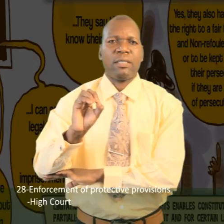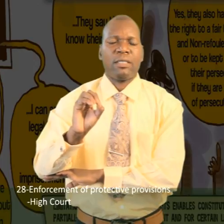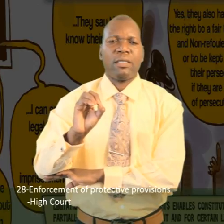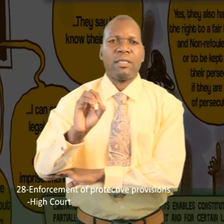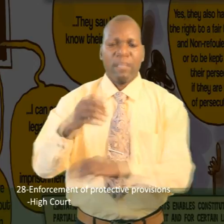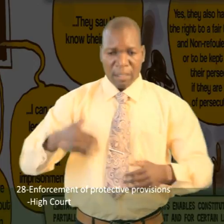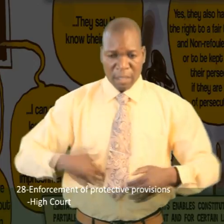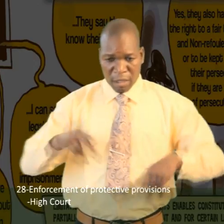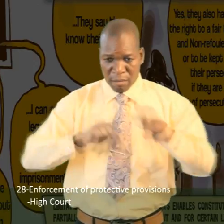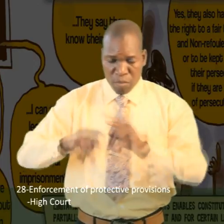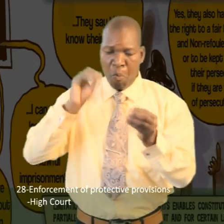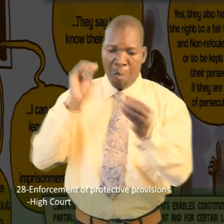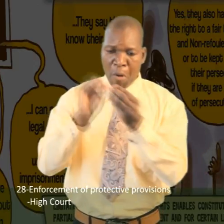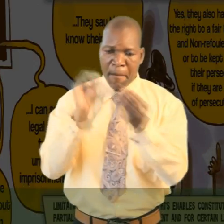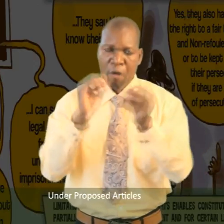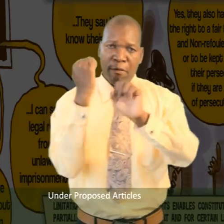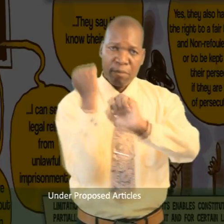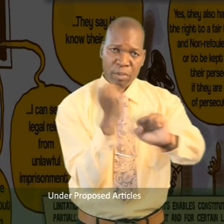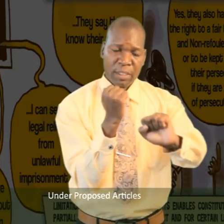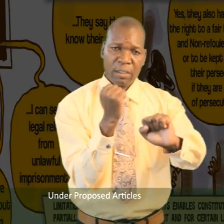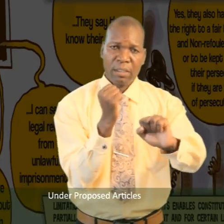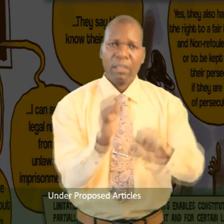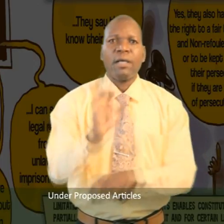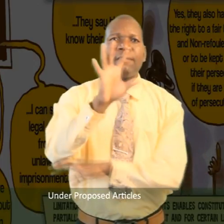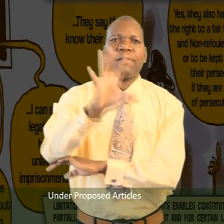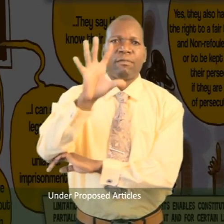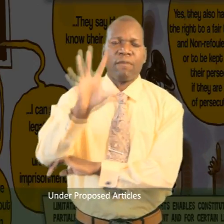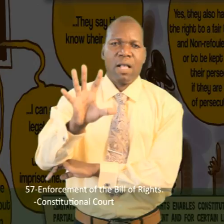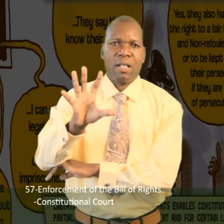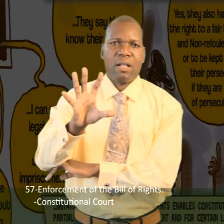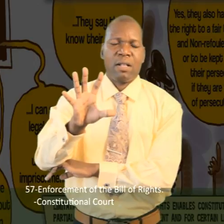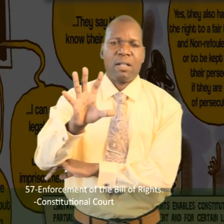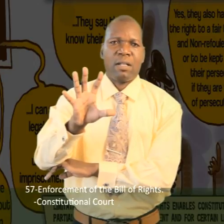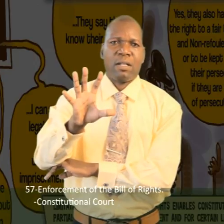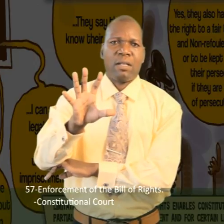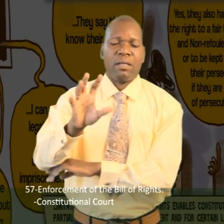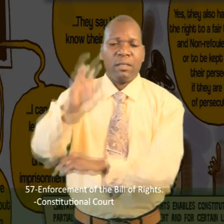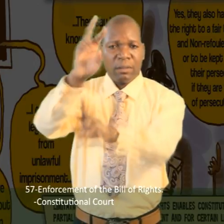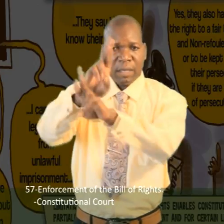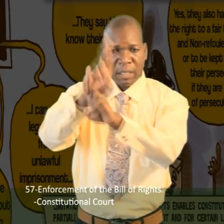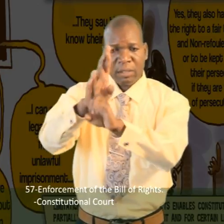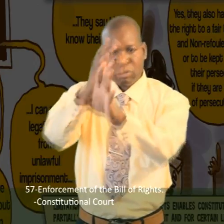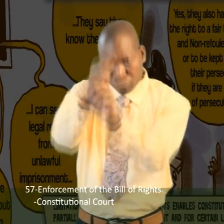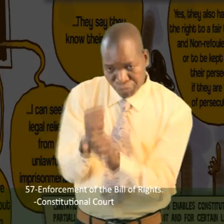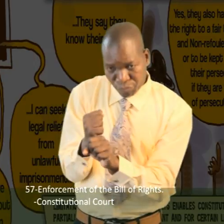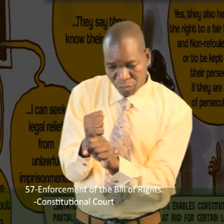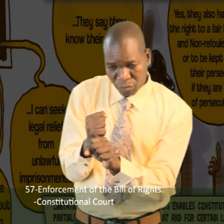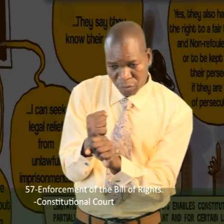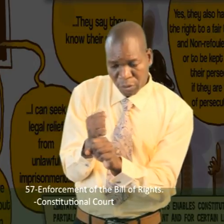provisions, High Court. Under proposed articles, 57, enforcement of the Bill of Rights,